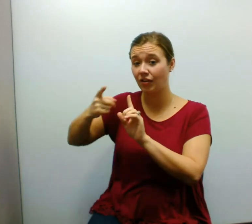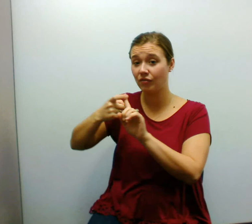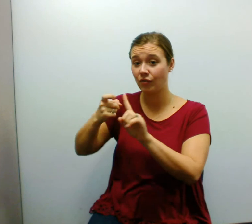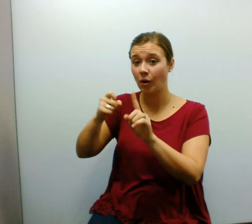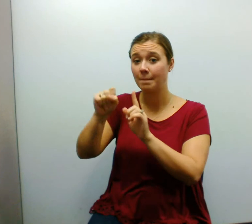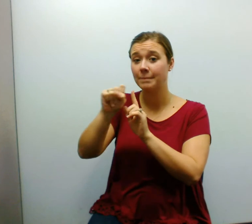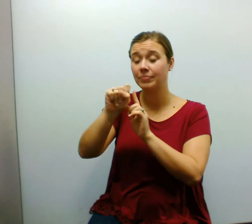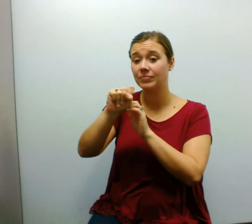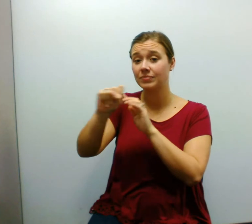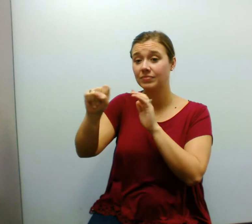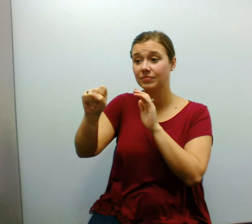was authorized.